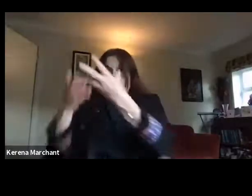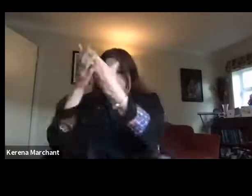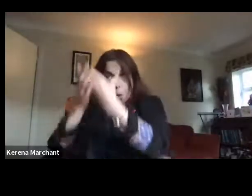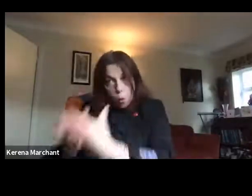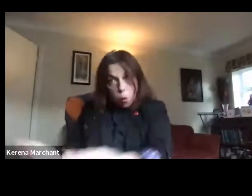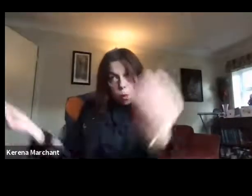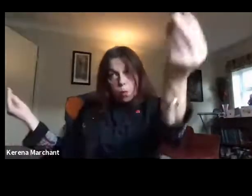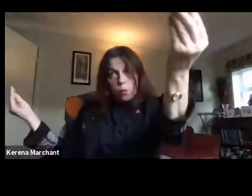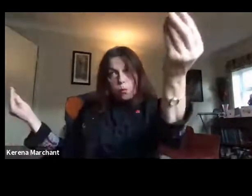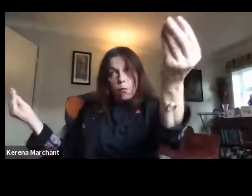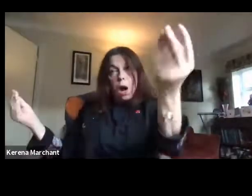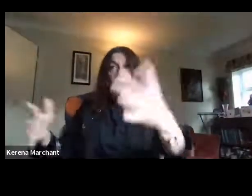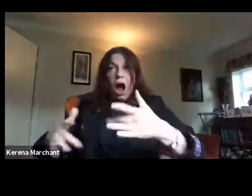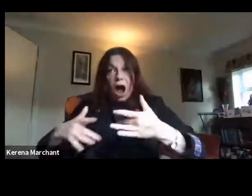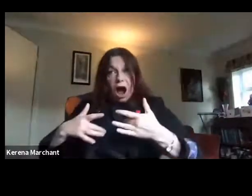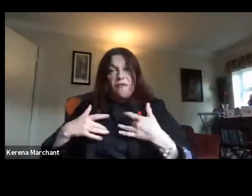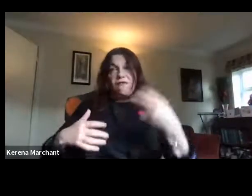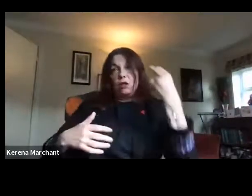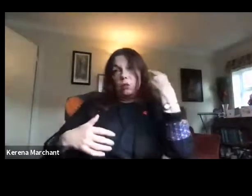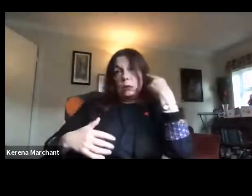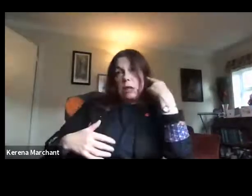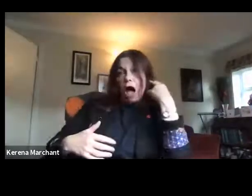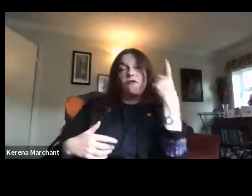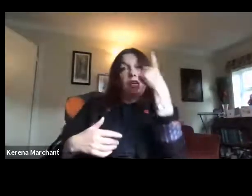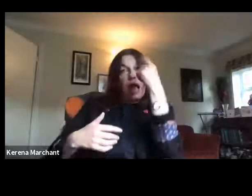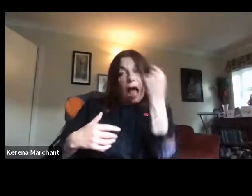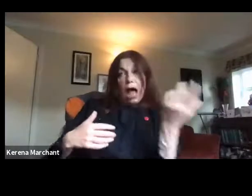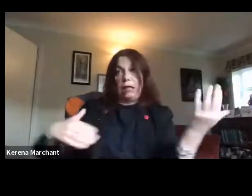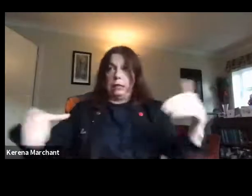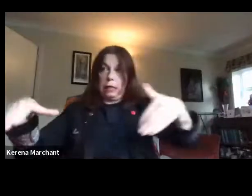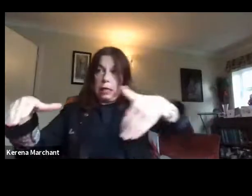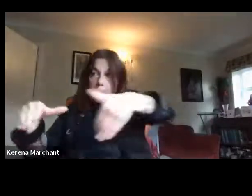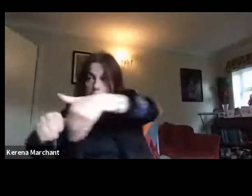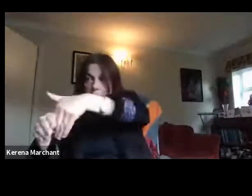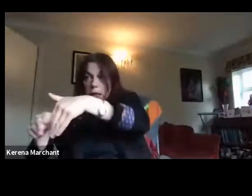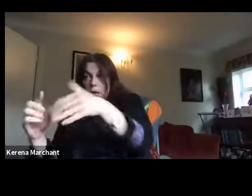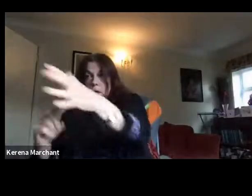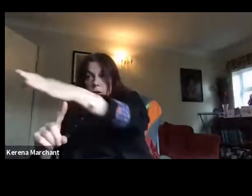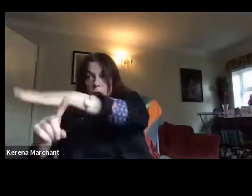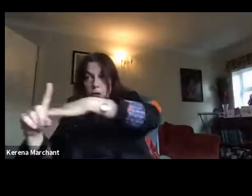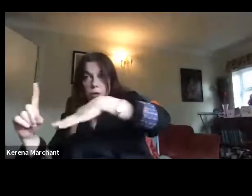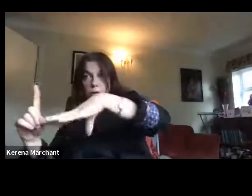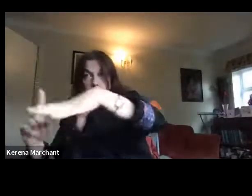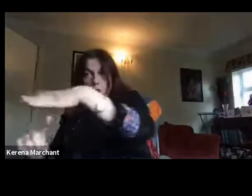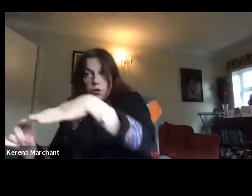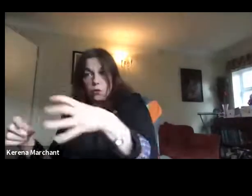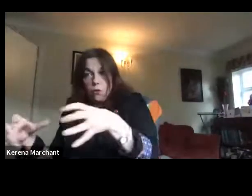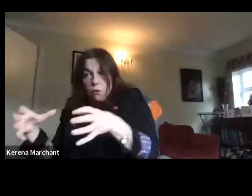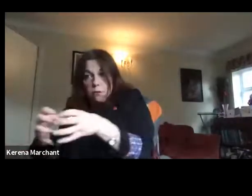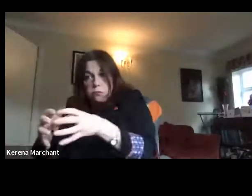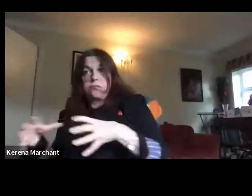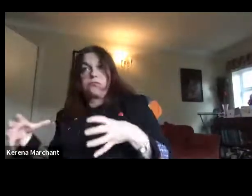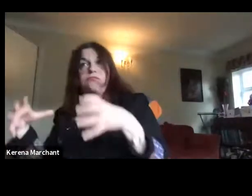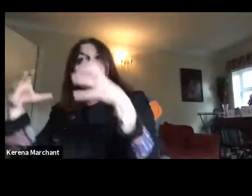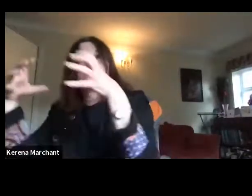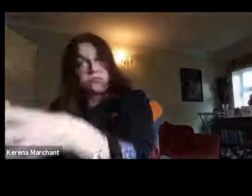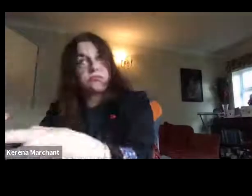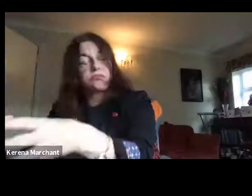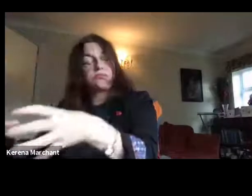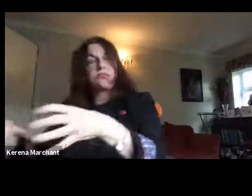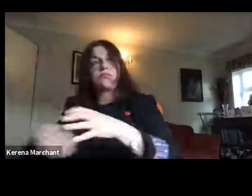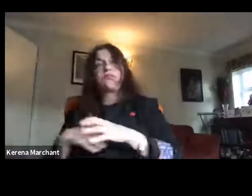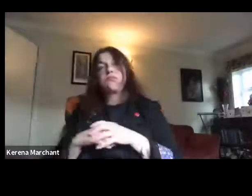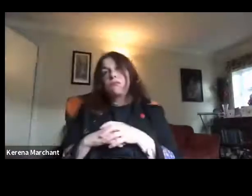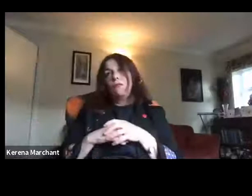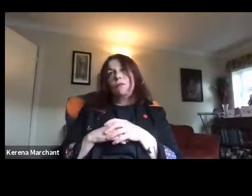that barrier was removed, that barrier of language, then it would make it so much easier for deaf people to be able to